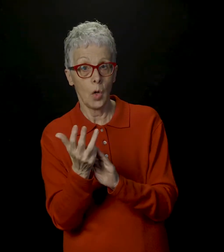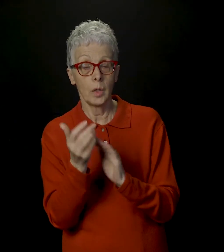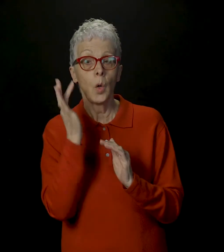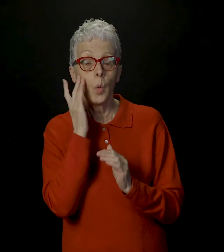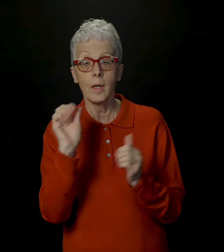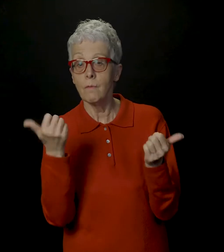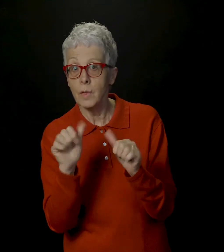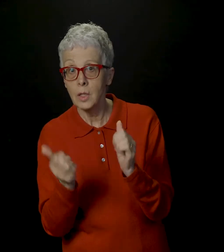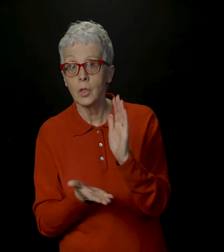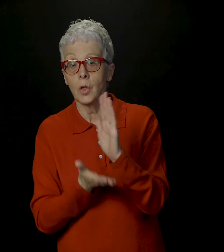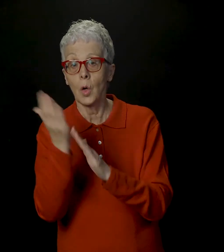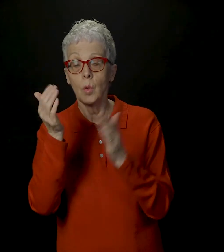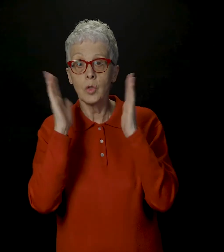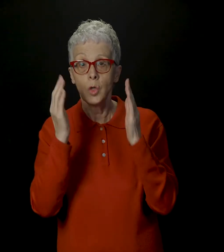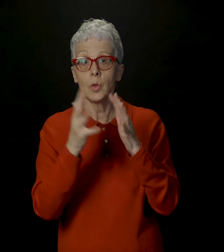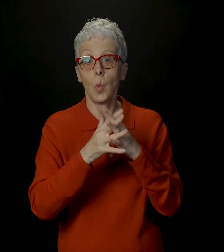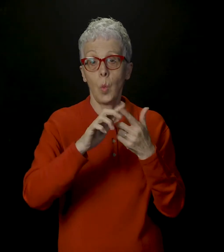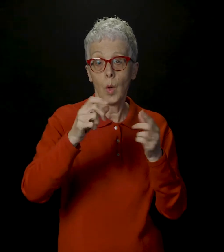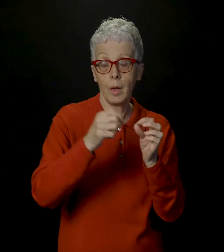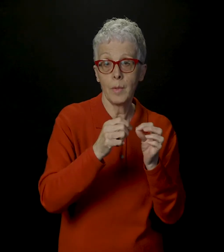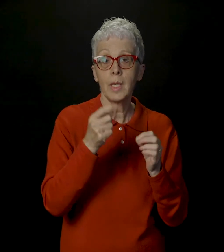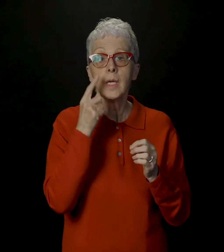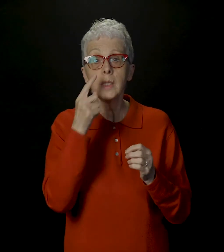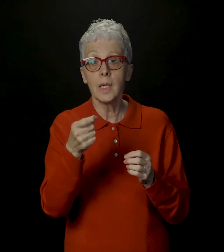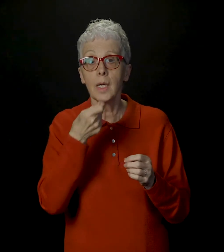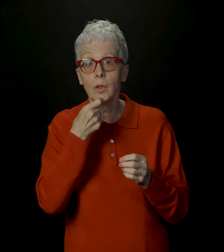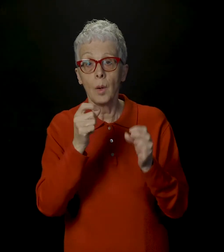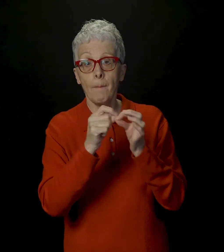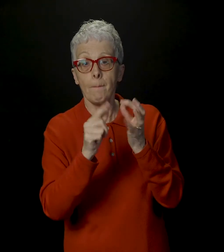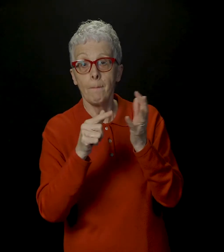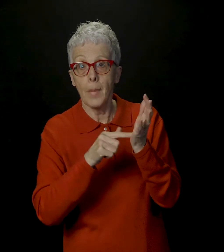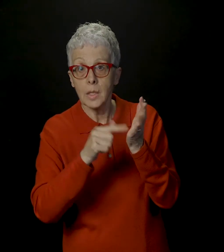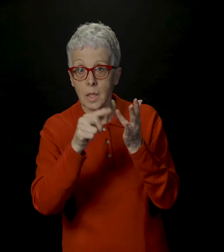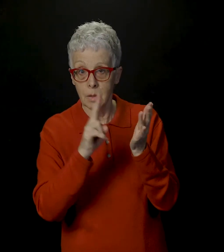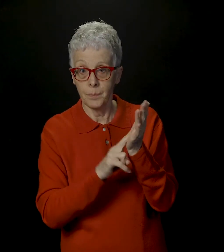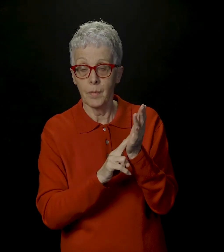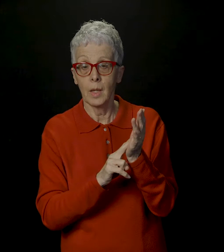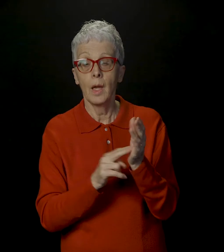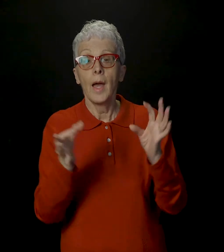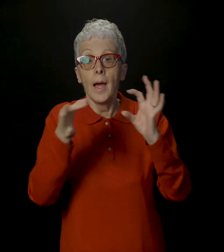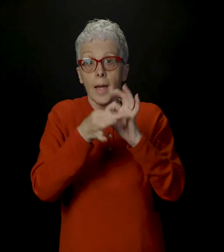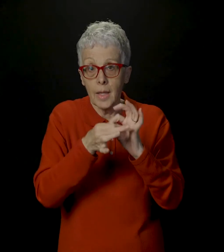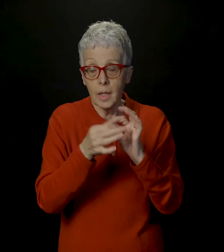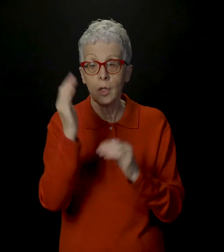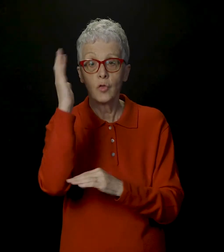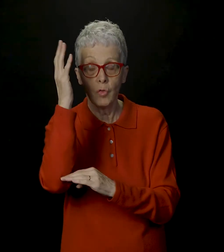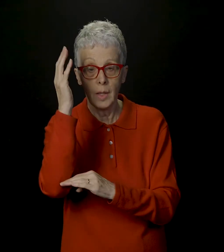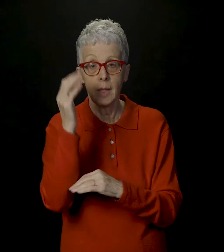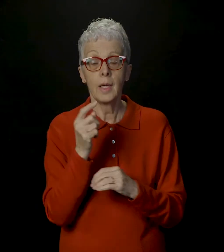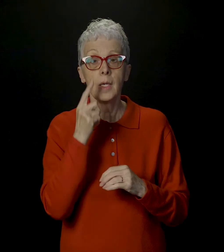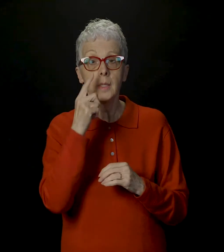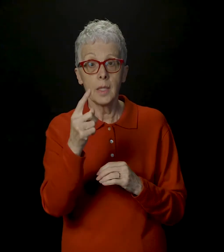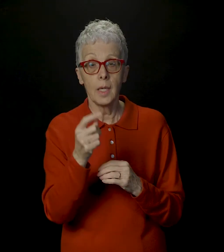Go to our church website You'll see a little button That says link tree Hit on that You'll see there A connection point To